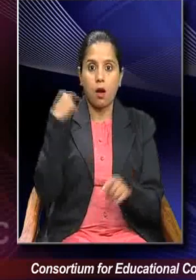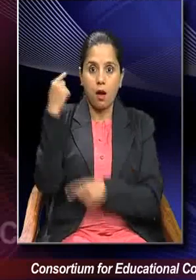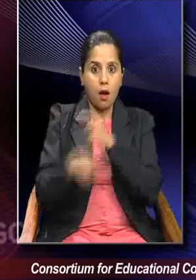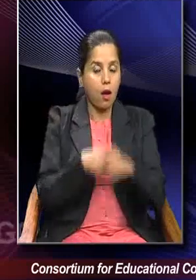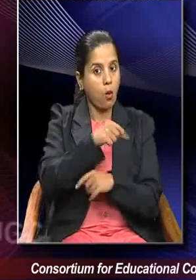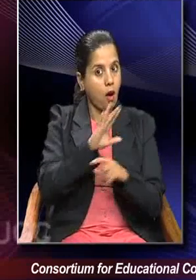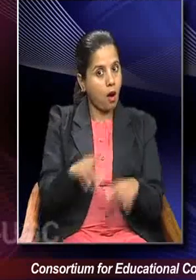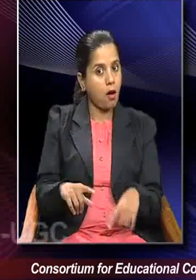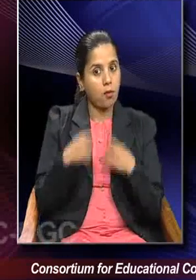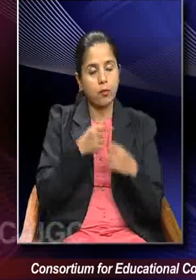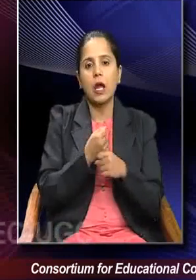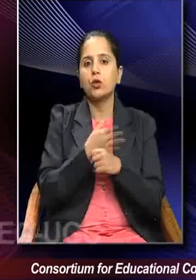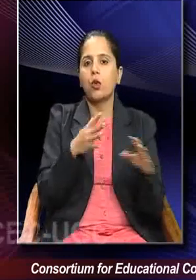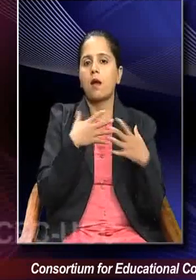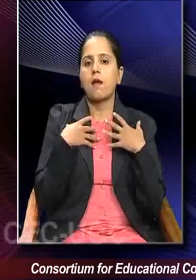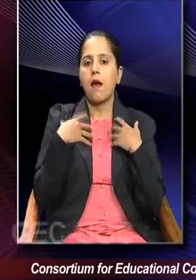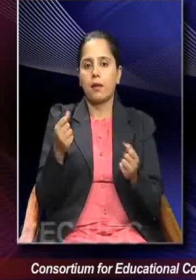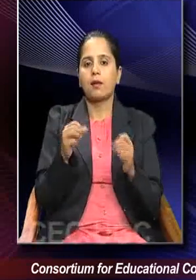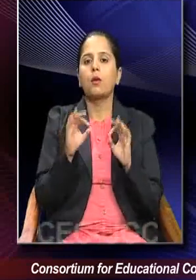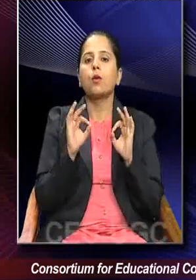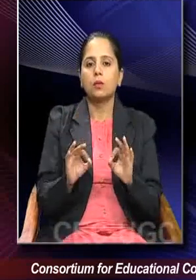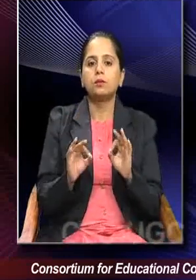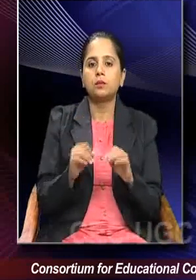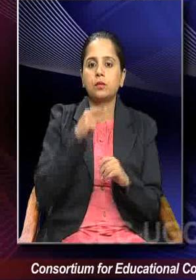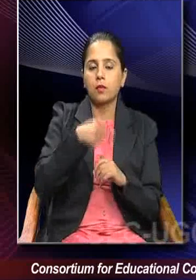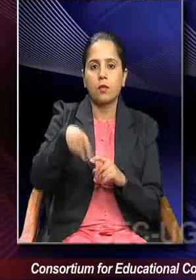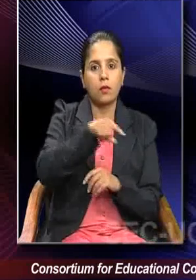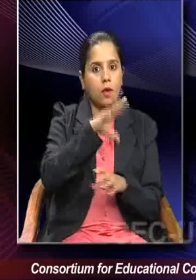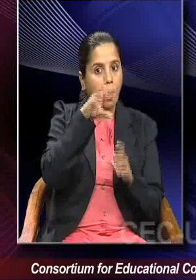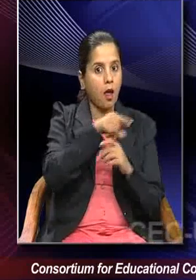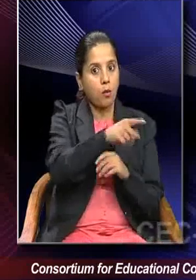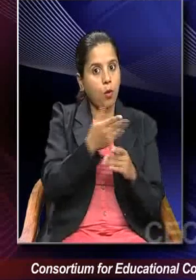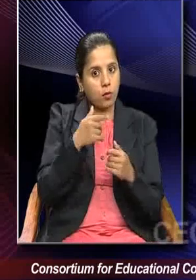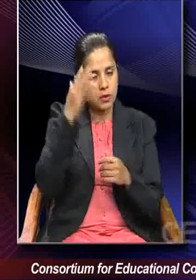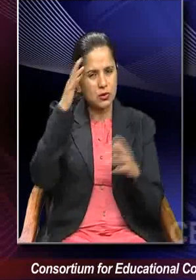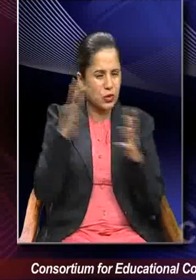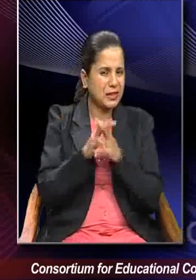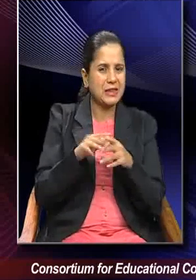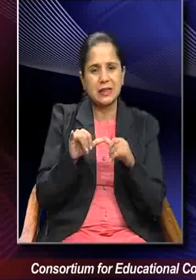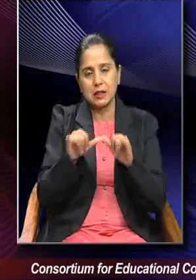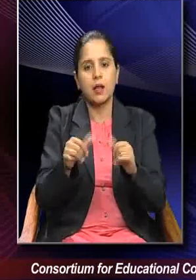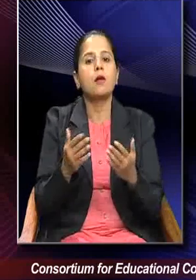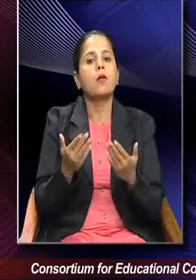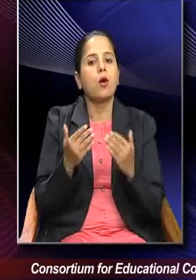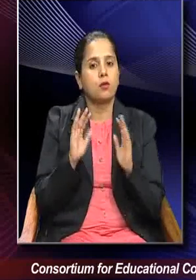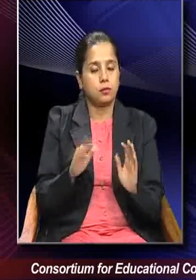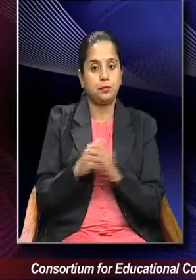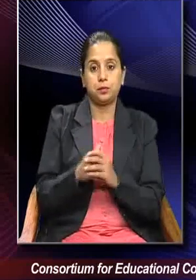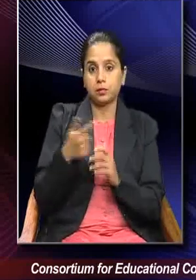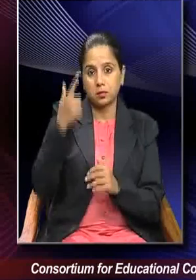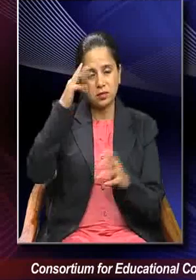their general well-being and aid in stress management. Then is your